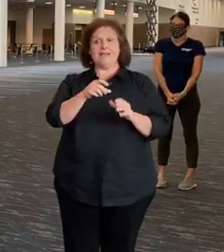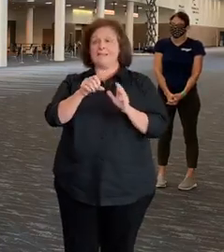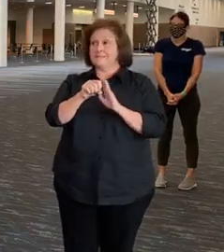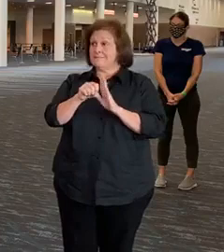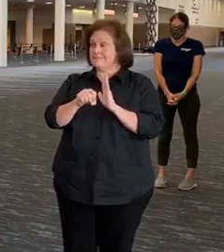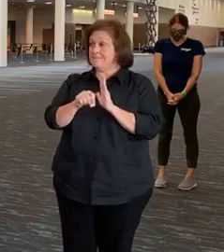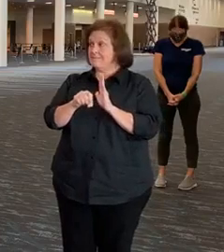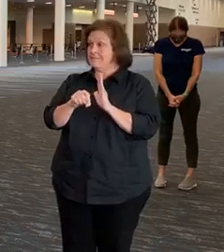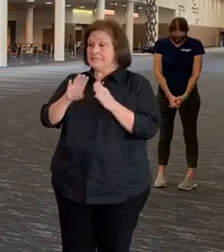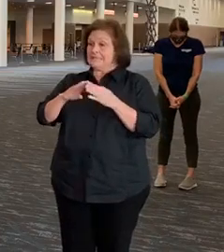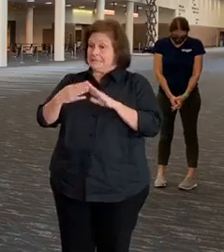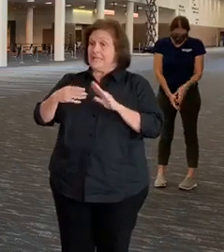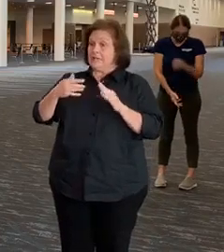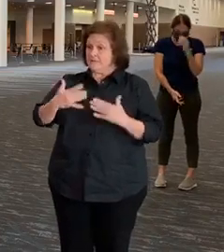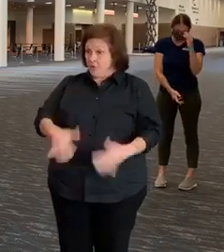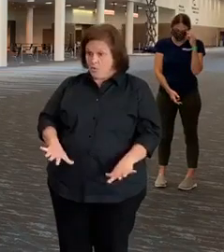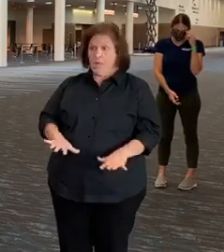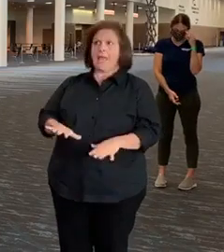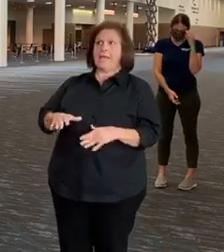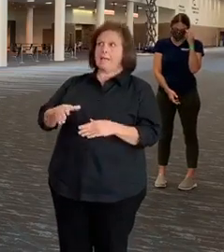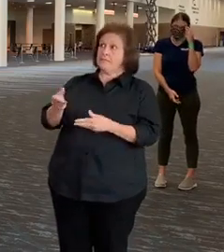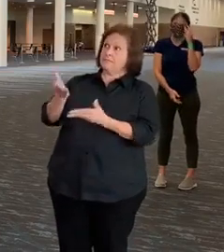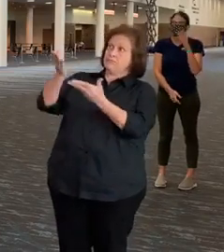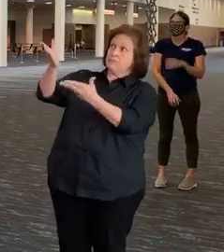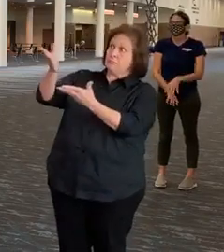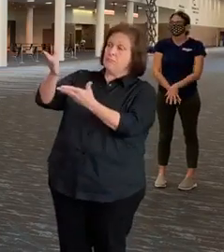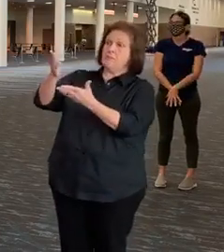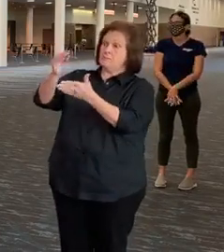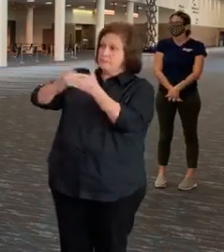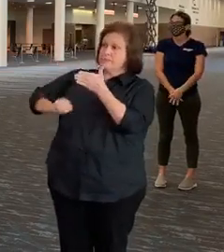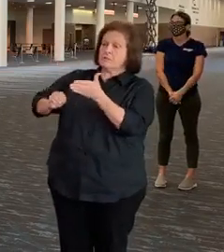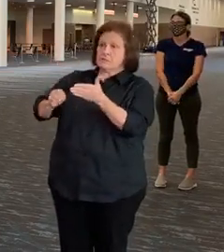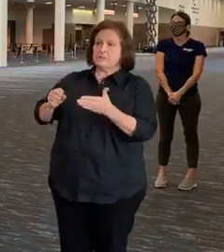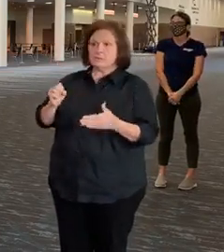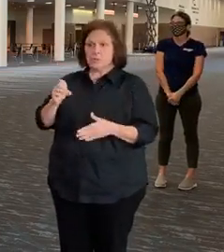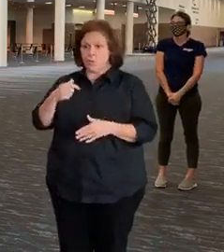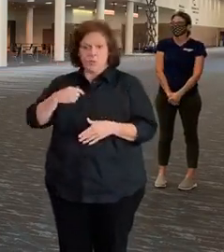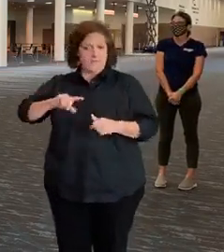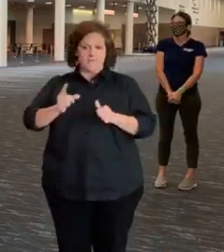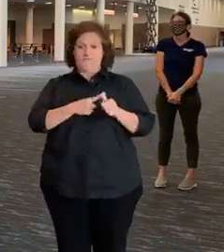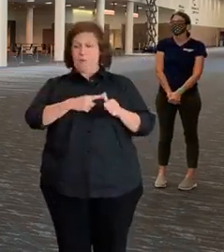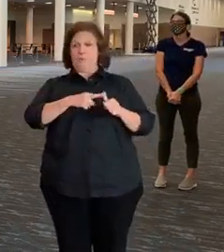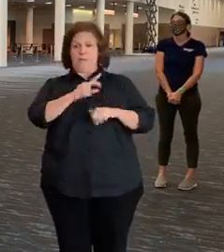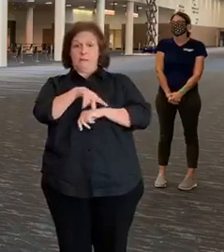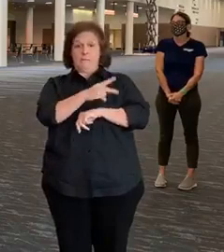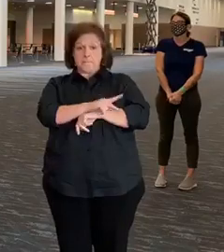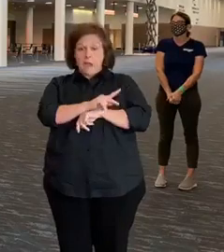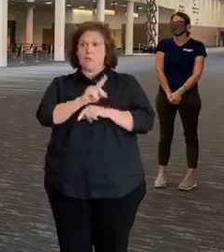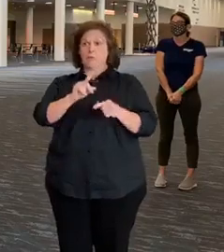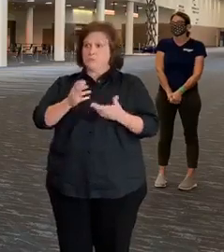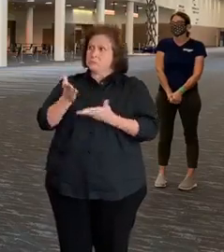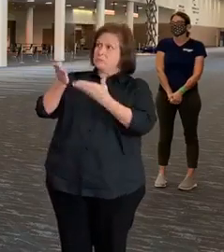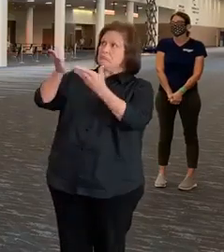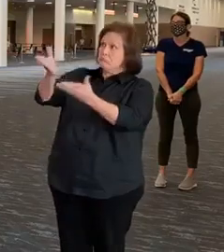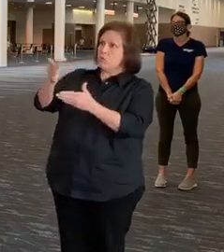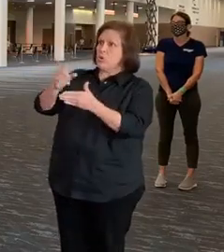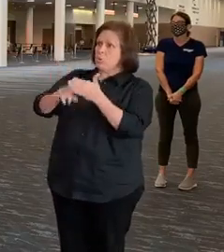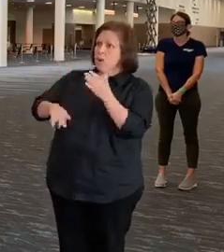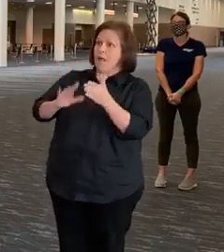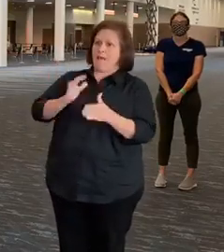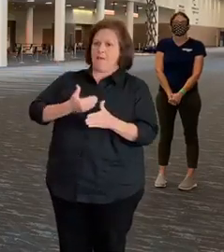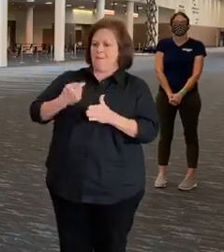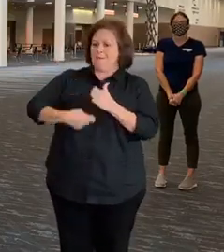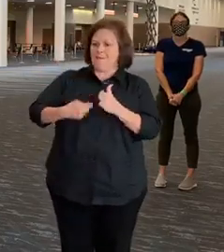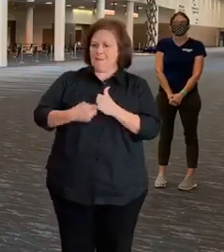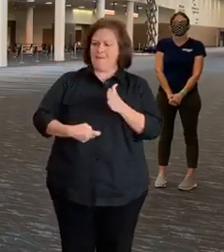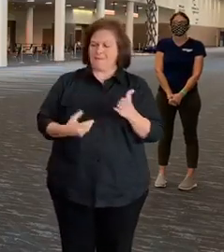submitted reporting as indicated by the process every step of the way. We were one of the first parishes actually to submit and been ahead of the